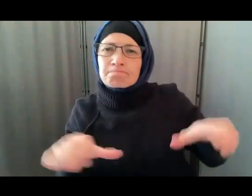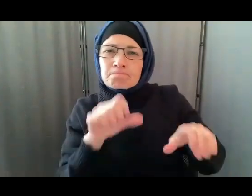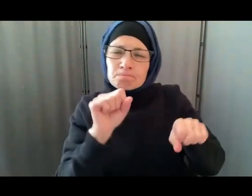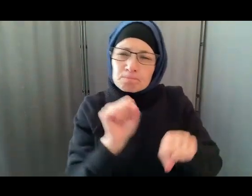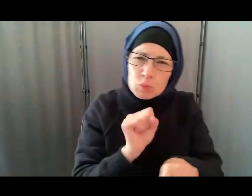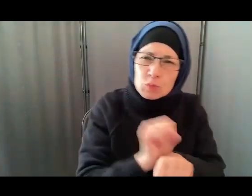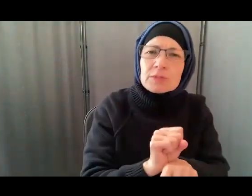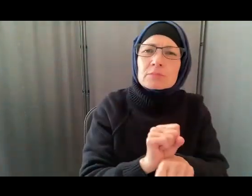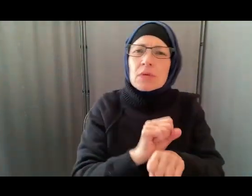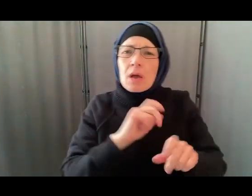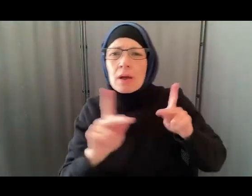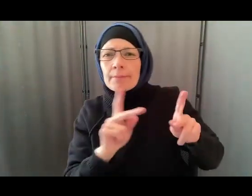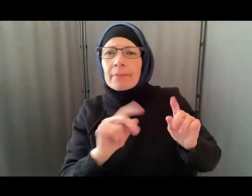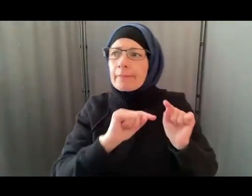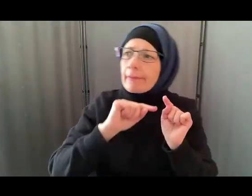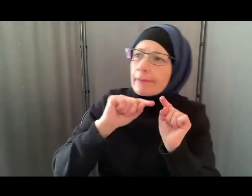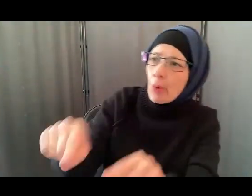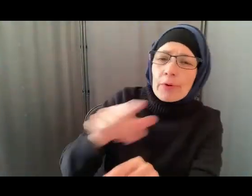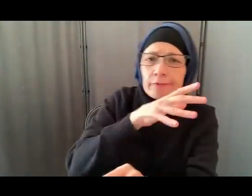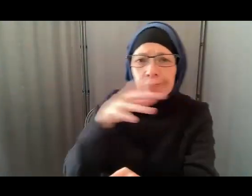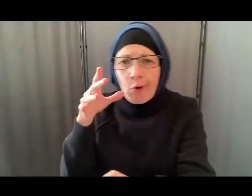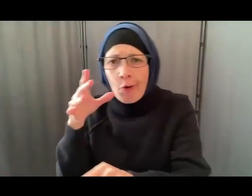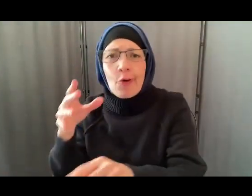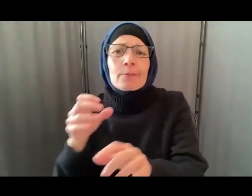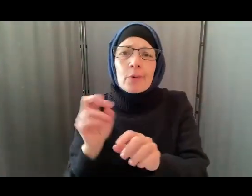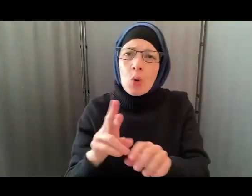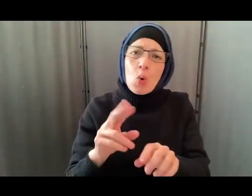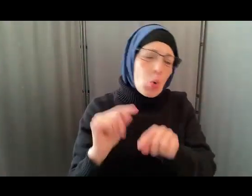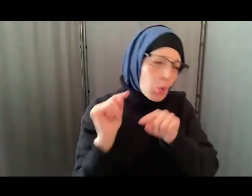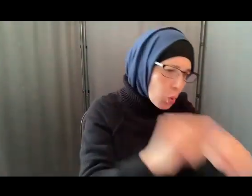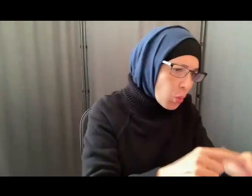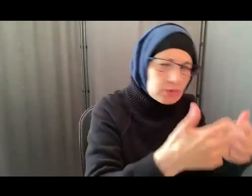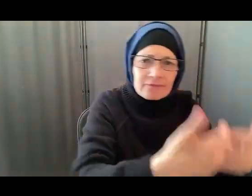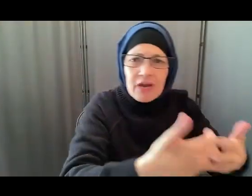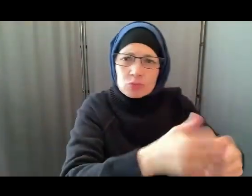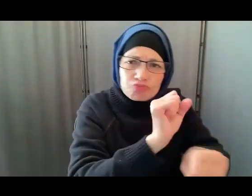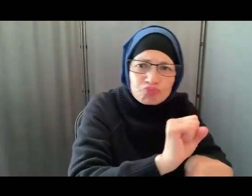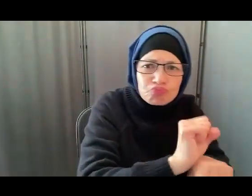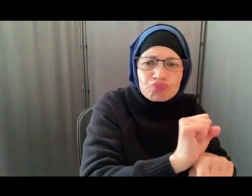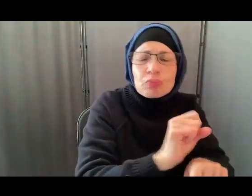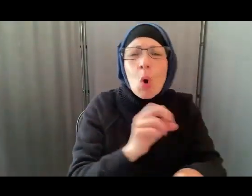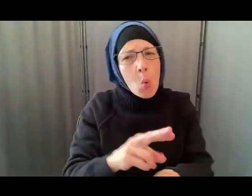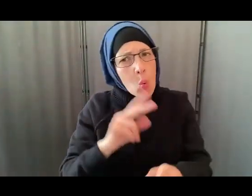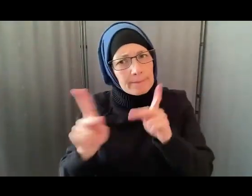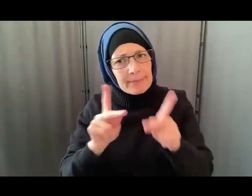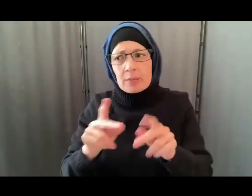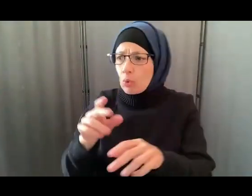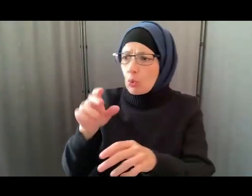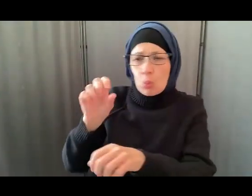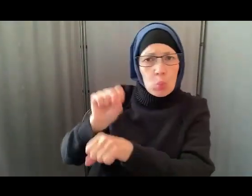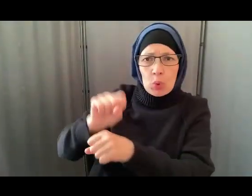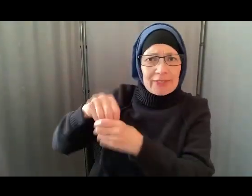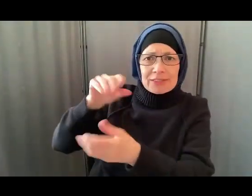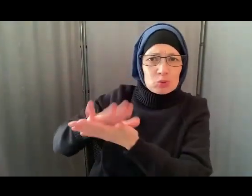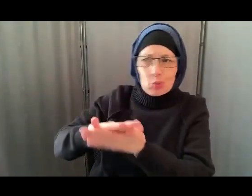People who are going to the farm are in their farm. People who are going to the factory are in their factory. People who work in a school are in their school, and so